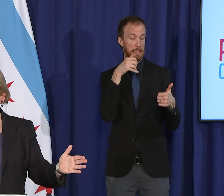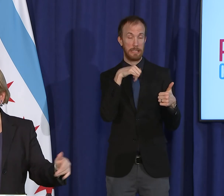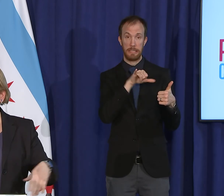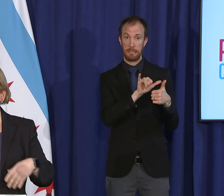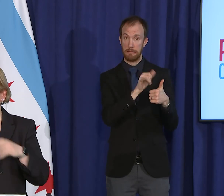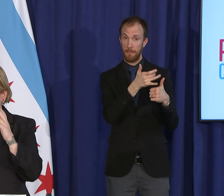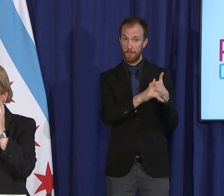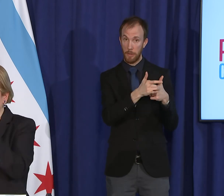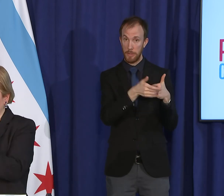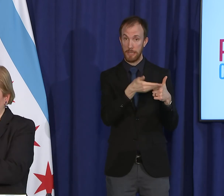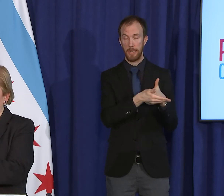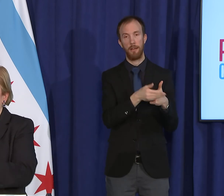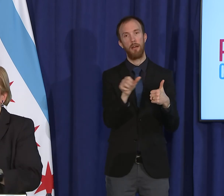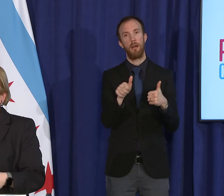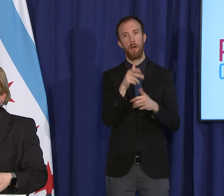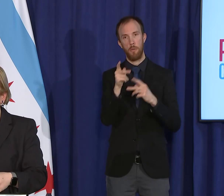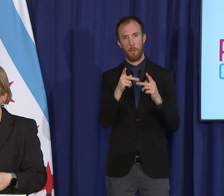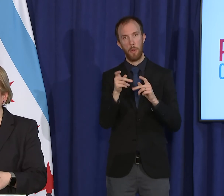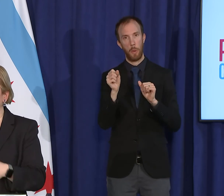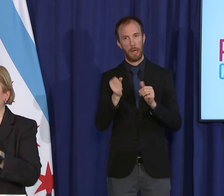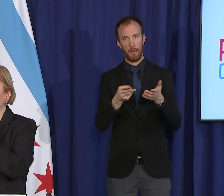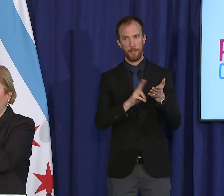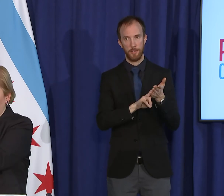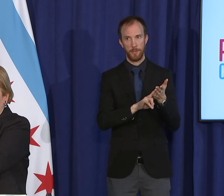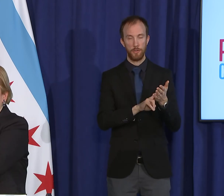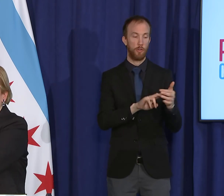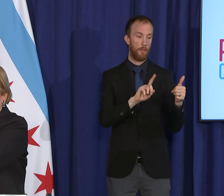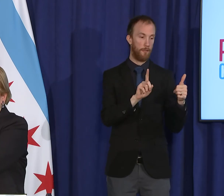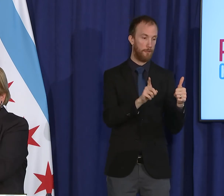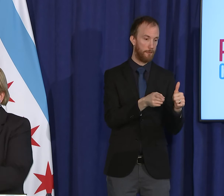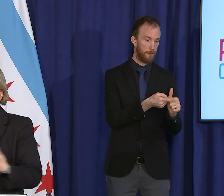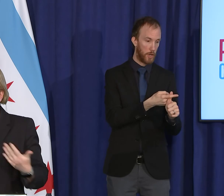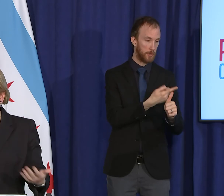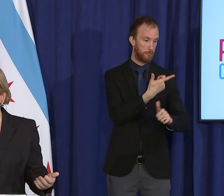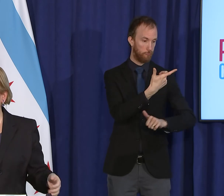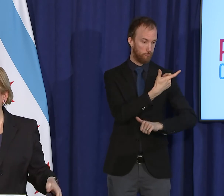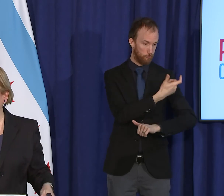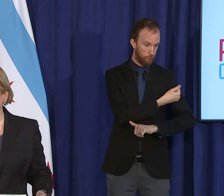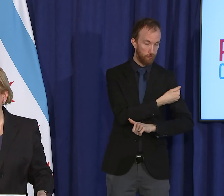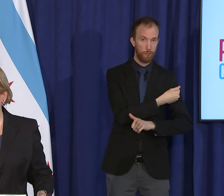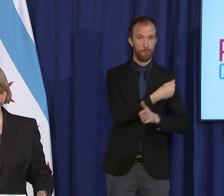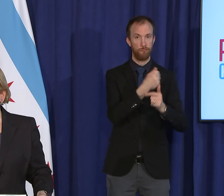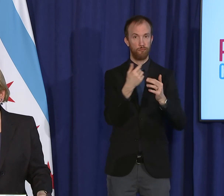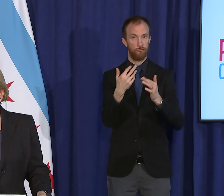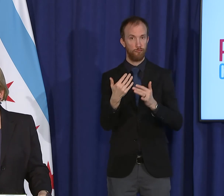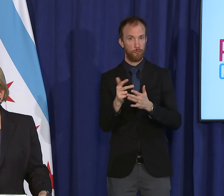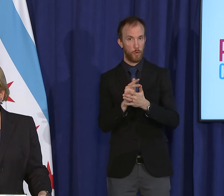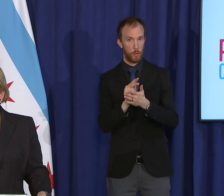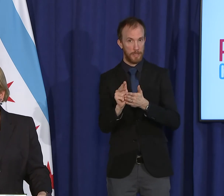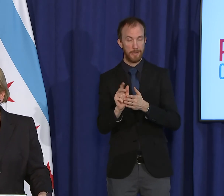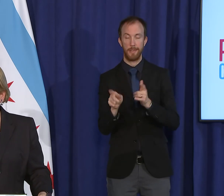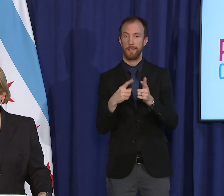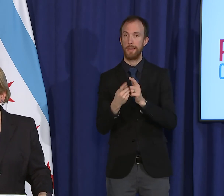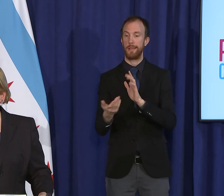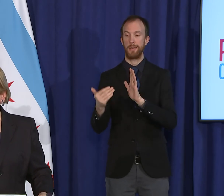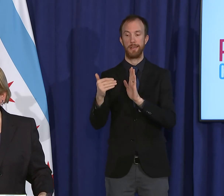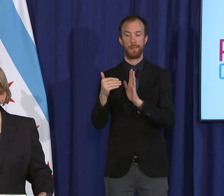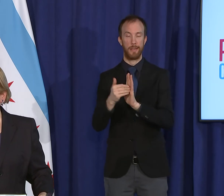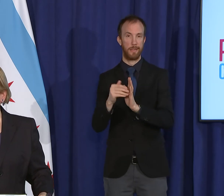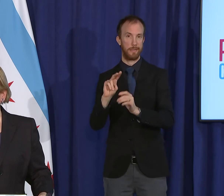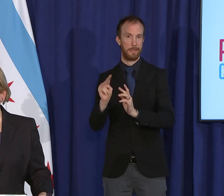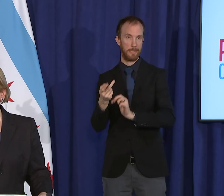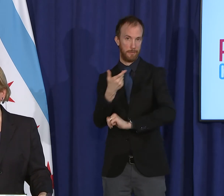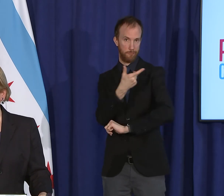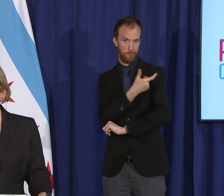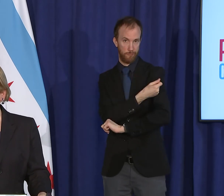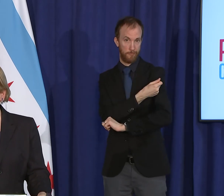the 3 weeks first dose, we'll do the 3 week second dose, and then we'll be moving on from there. We're hopeful that there will be even more vaccine really by that